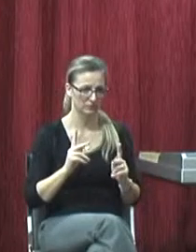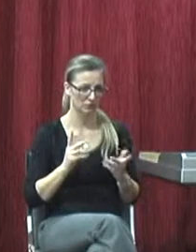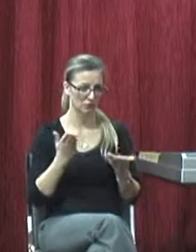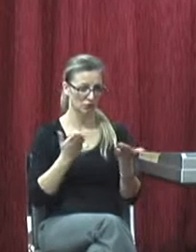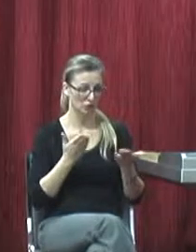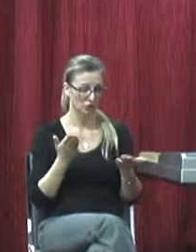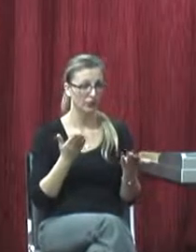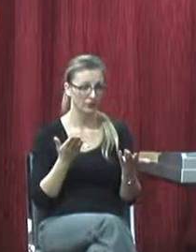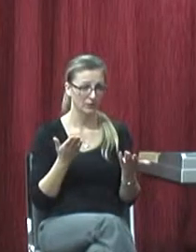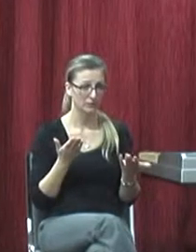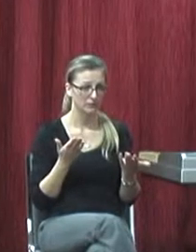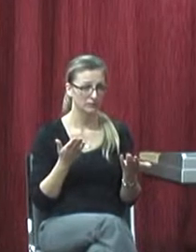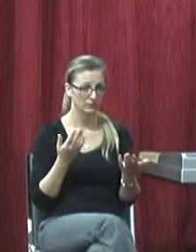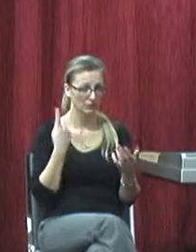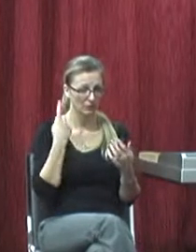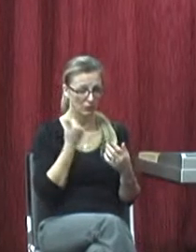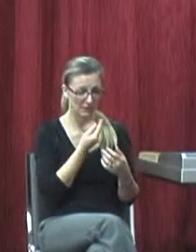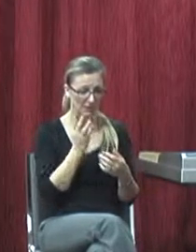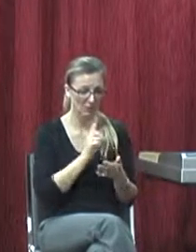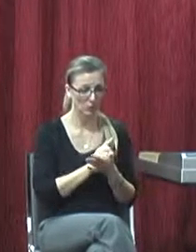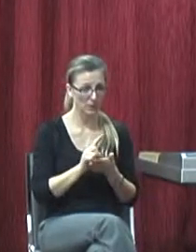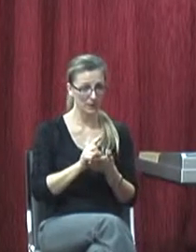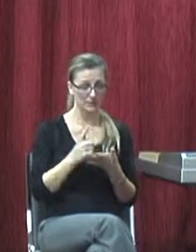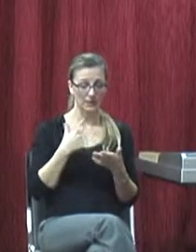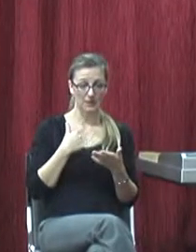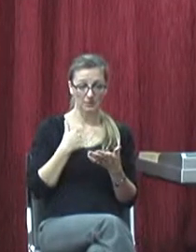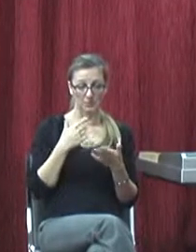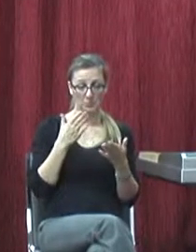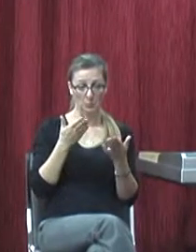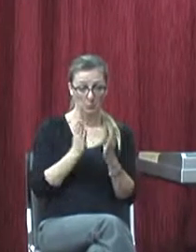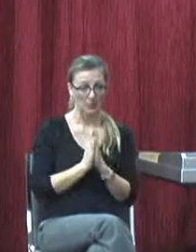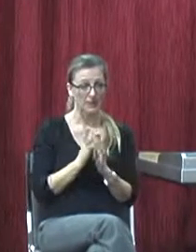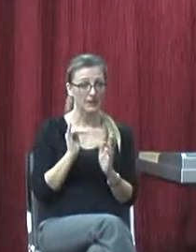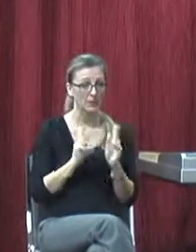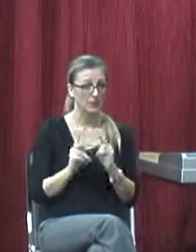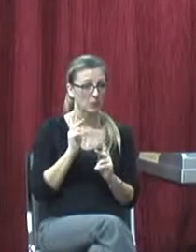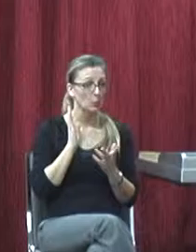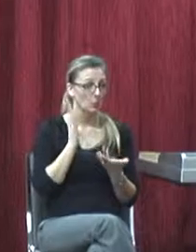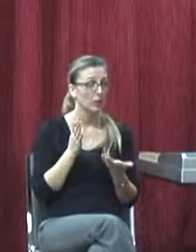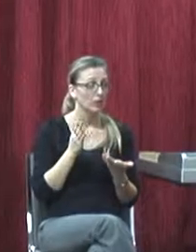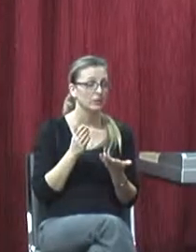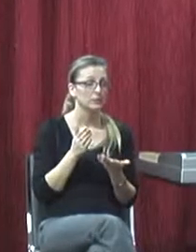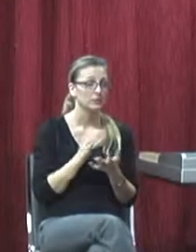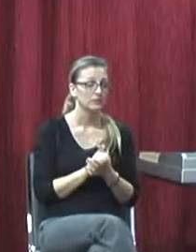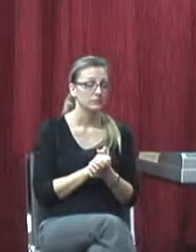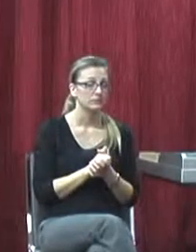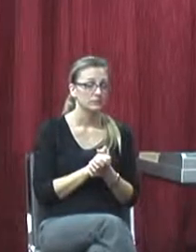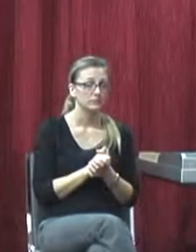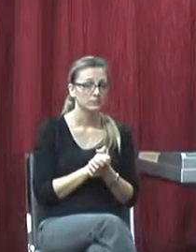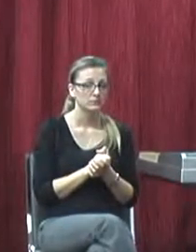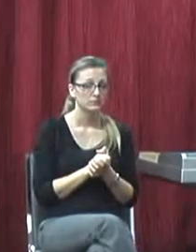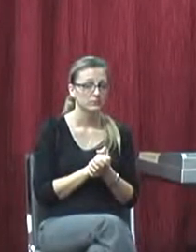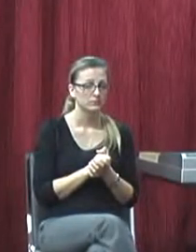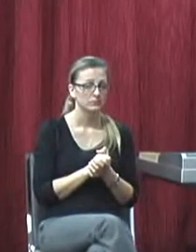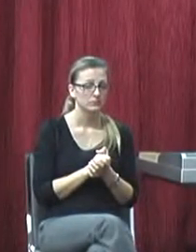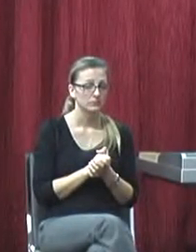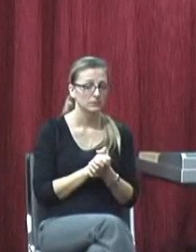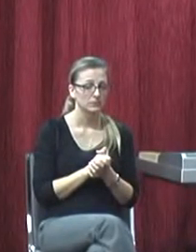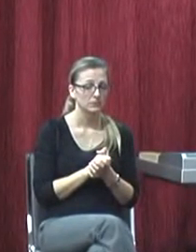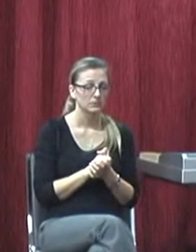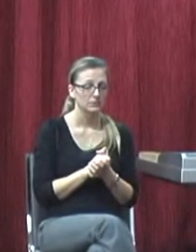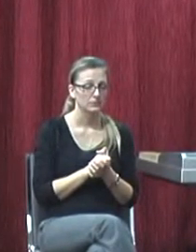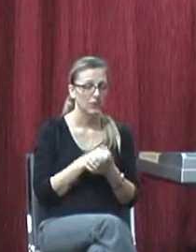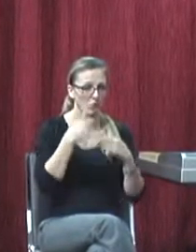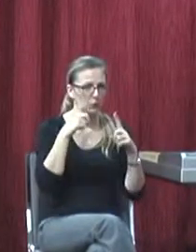and I'm believing that the Spirit of God will move on some people to do that. But I also want to share some new initiatives that the Lord has been